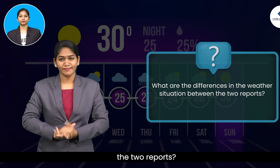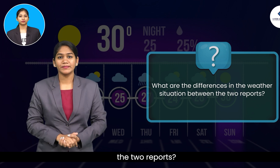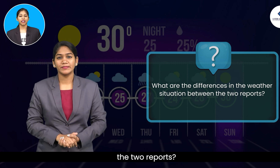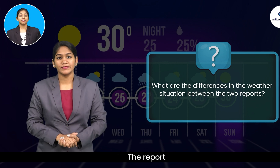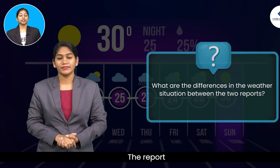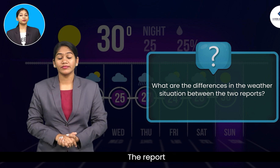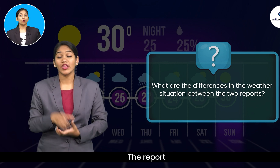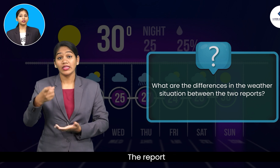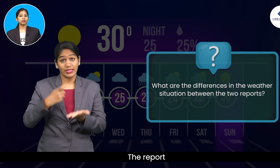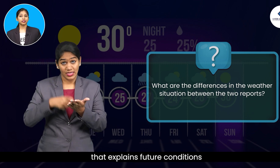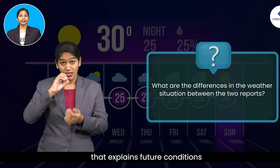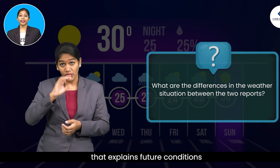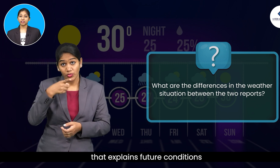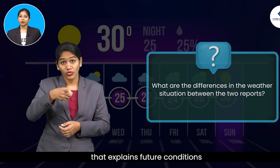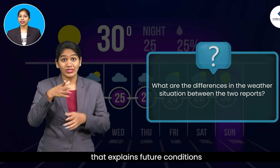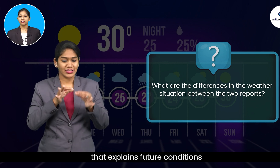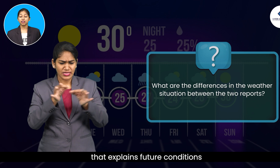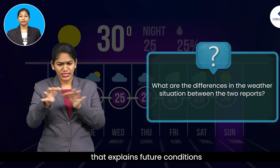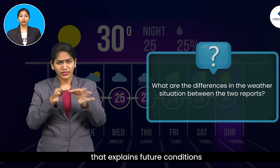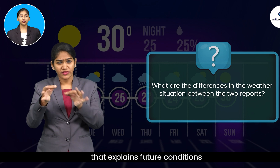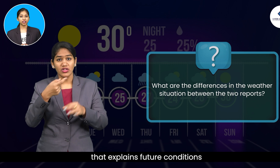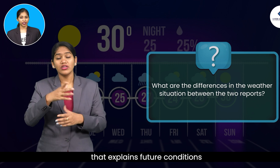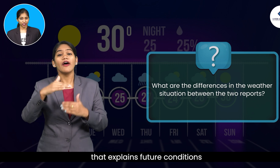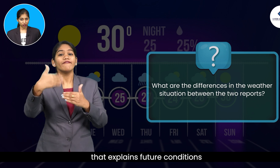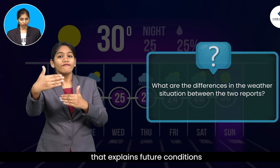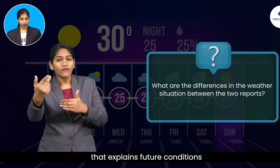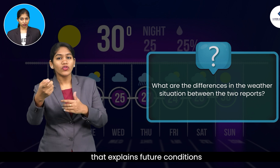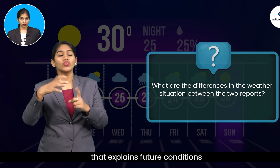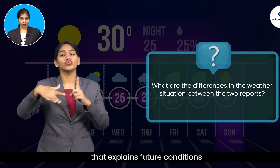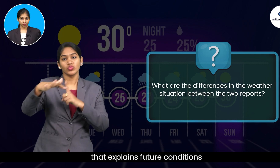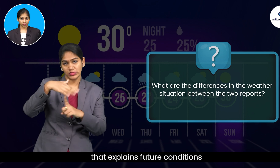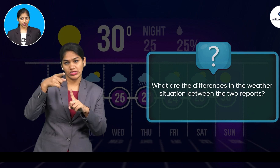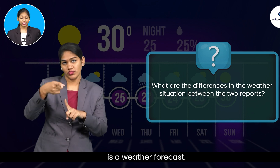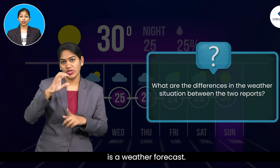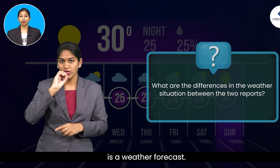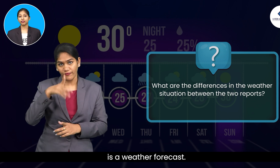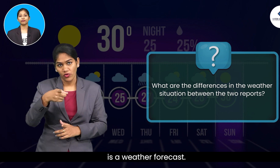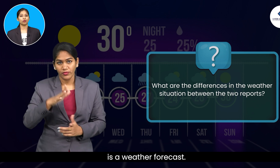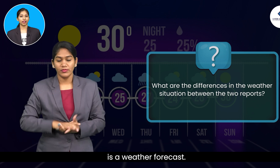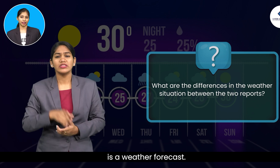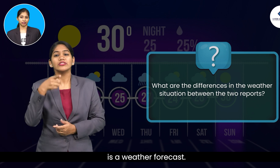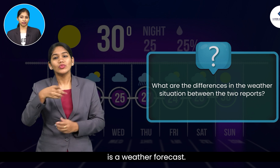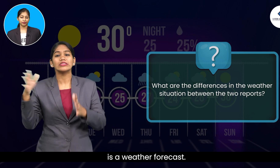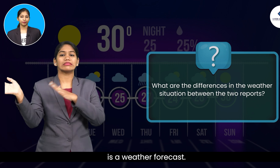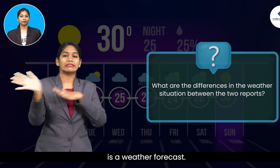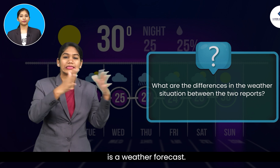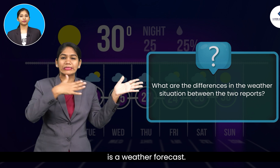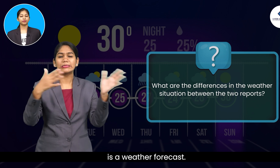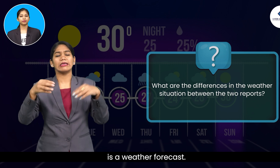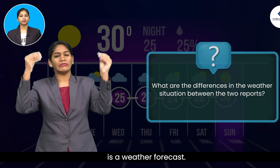The report That explains Future conditions Is a weather Forecast